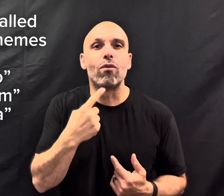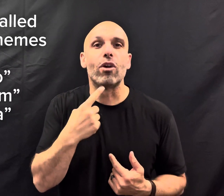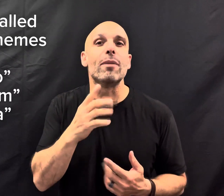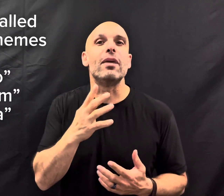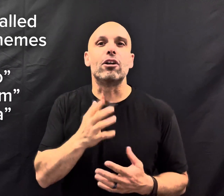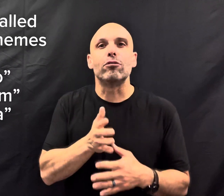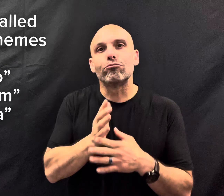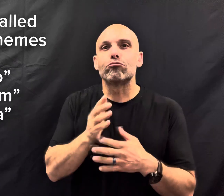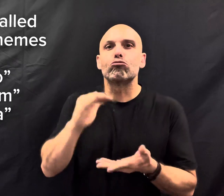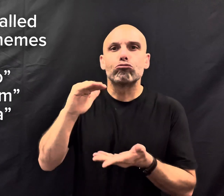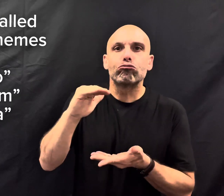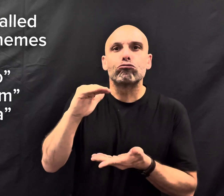the middle.